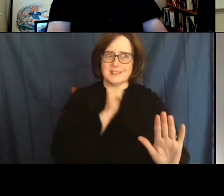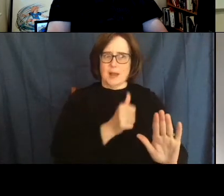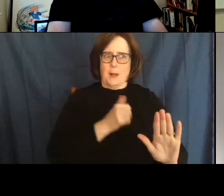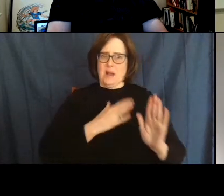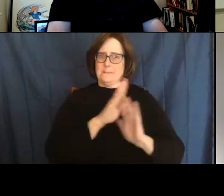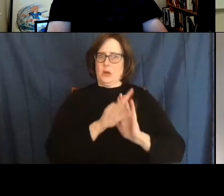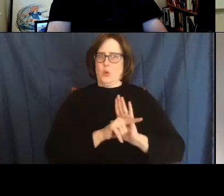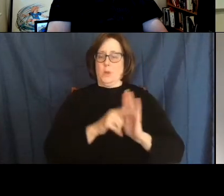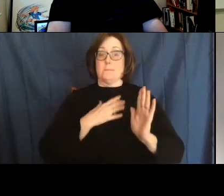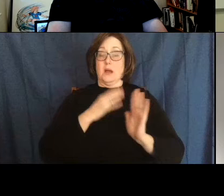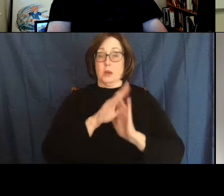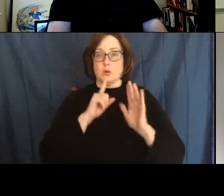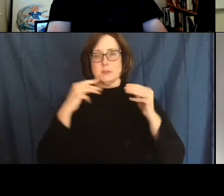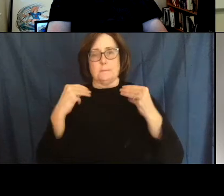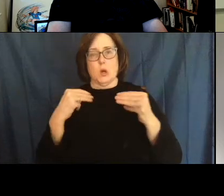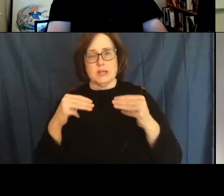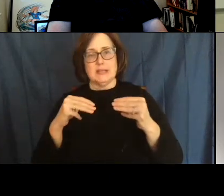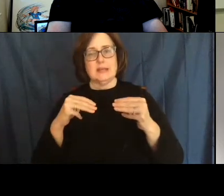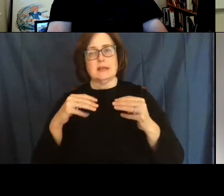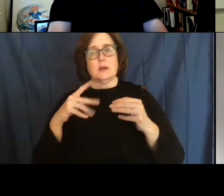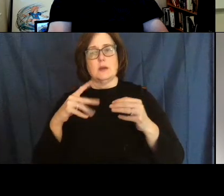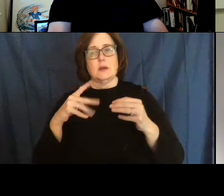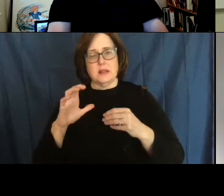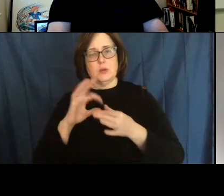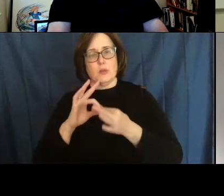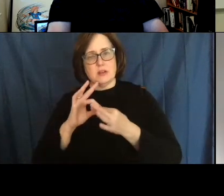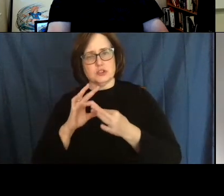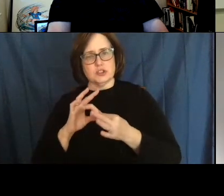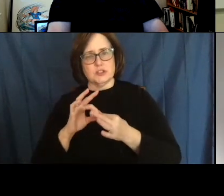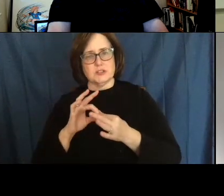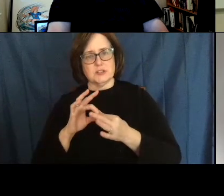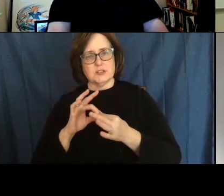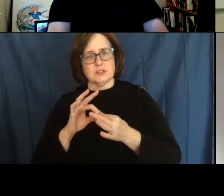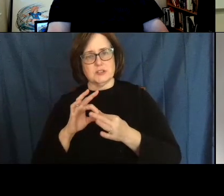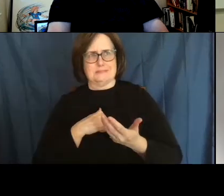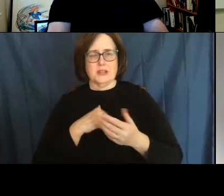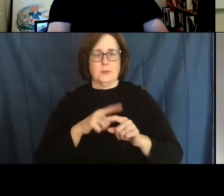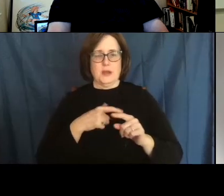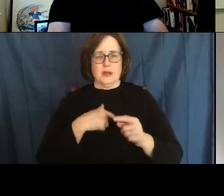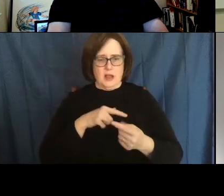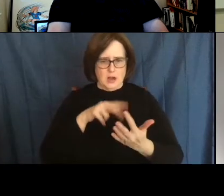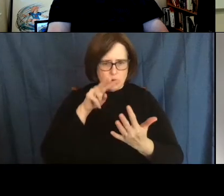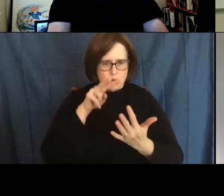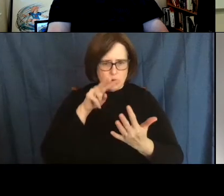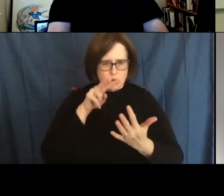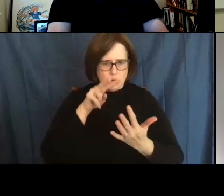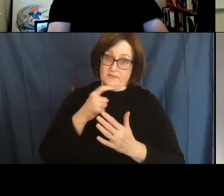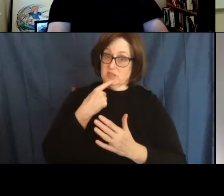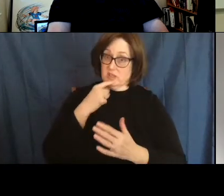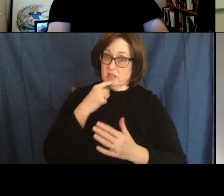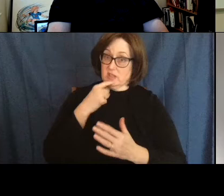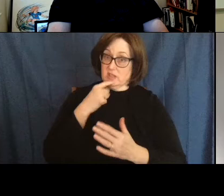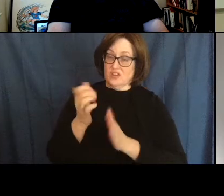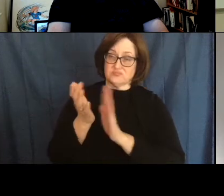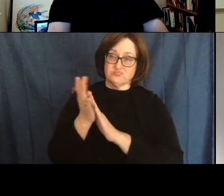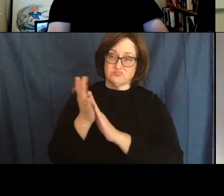not learn coding in school. But you sit down and play with this, and it's really intuitive. I have to give Microsoft all the credit for putting together